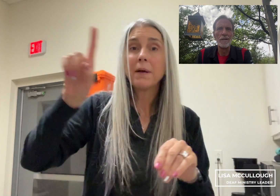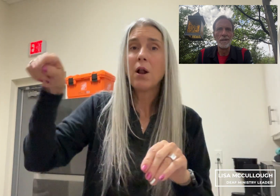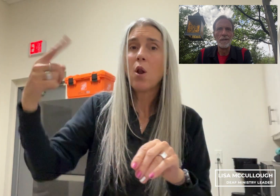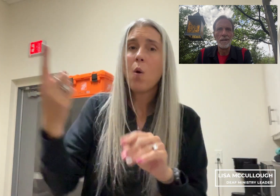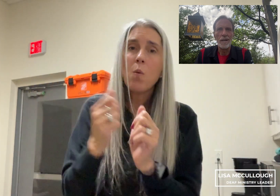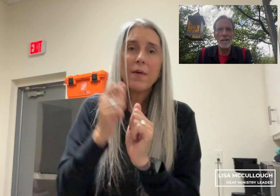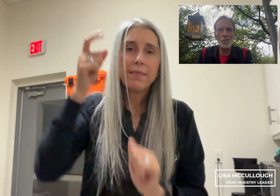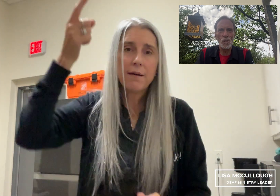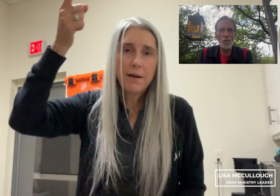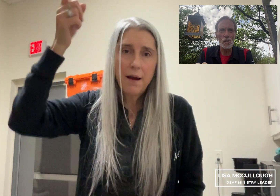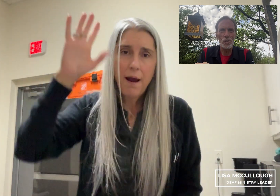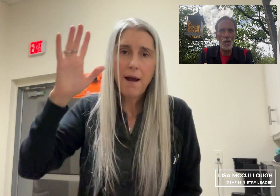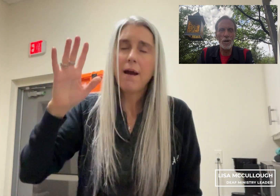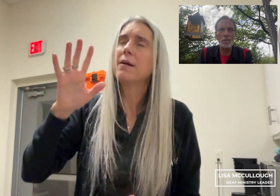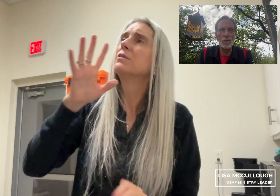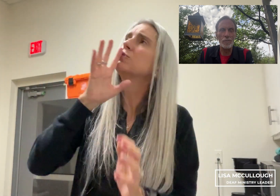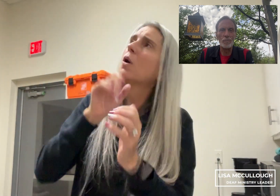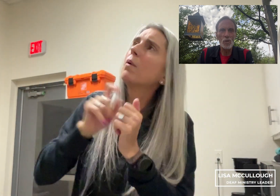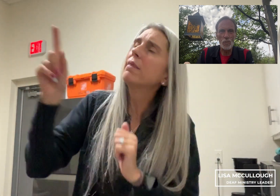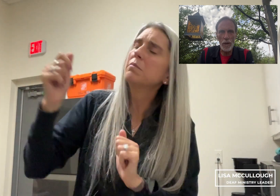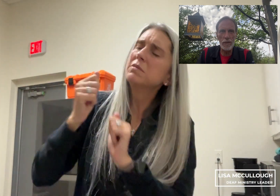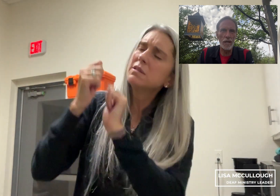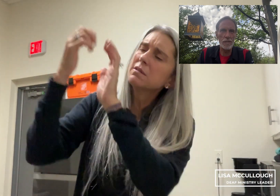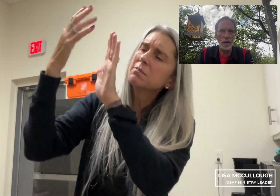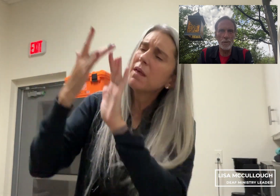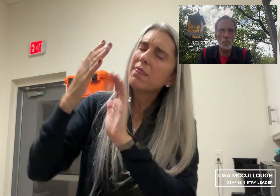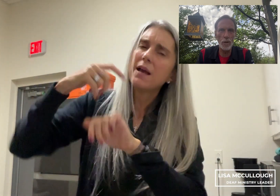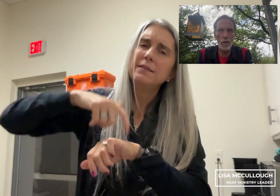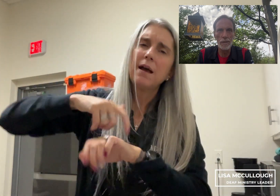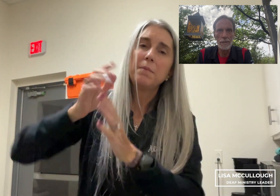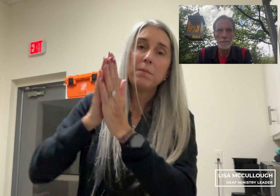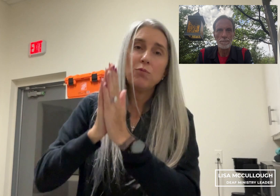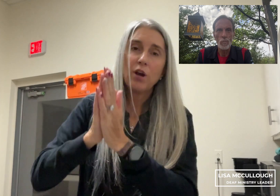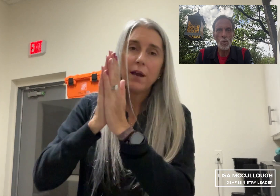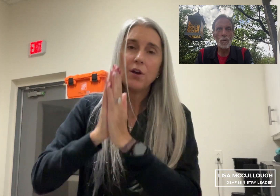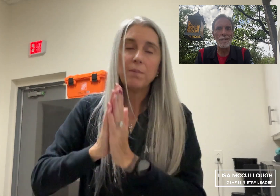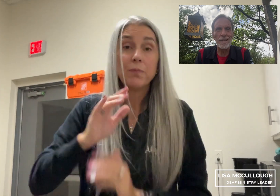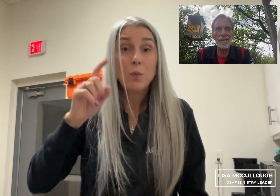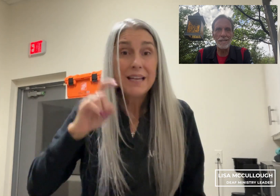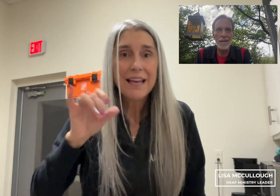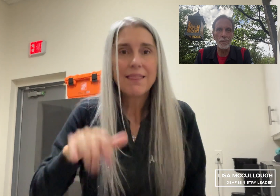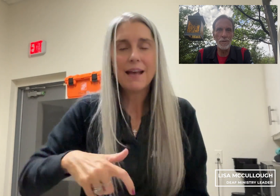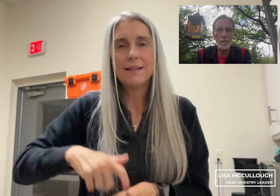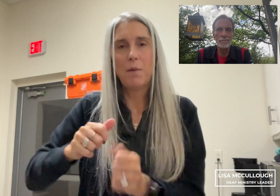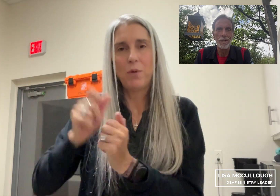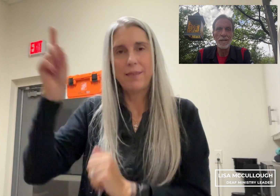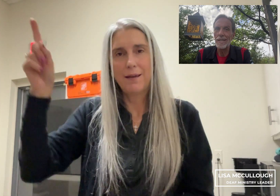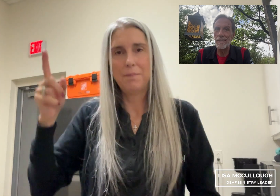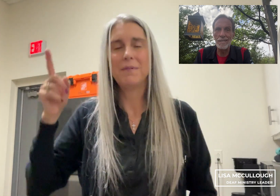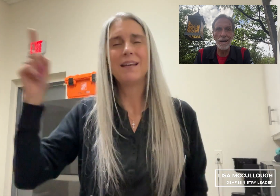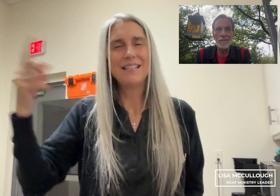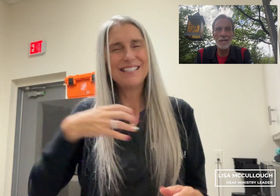God and just talk to him. Spend that time in prayer. We need that time with